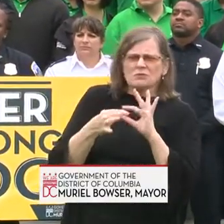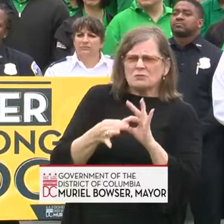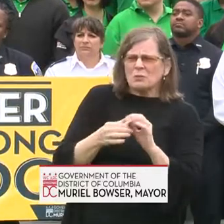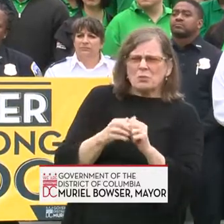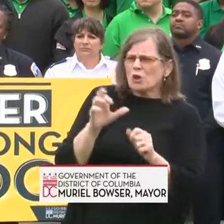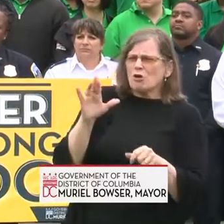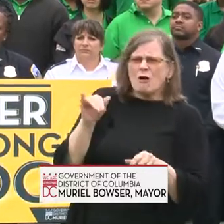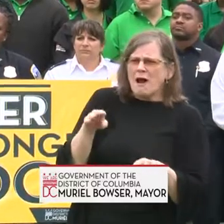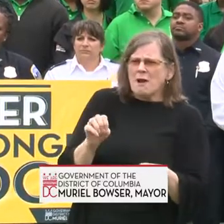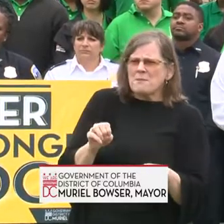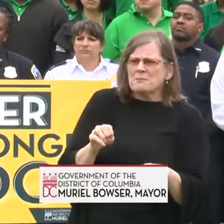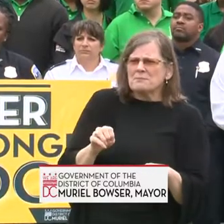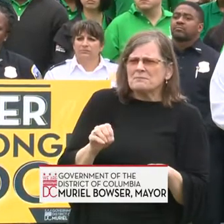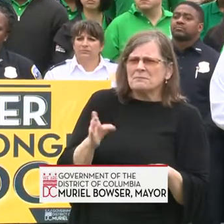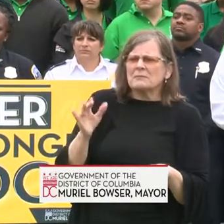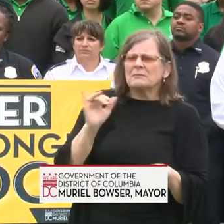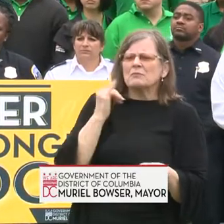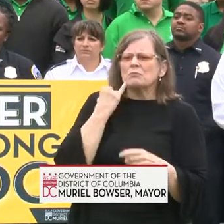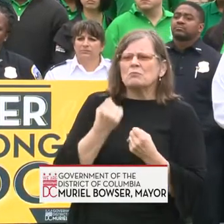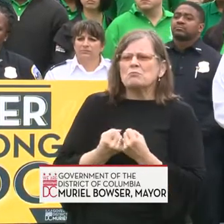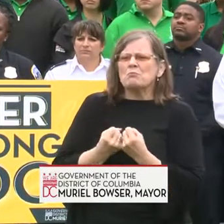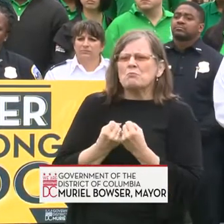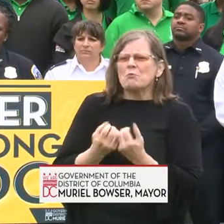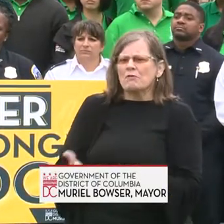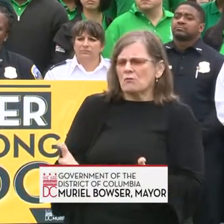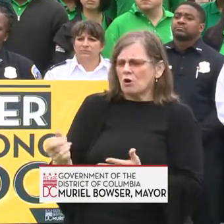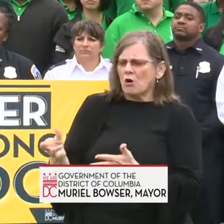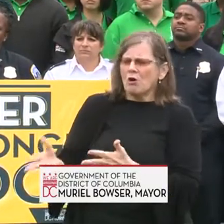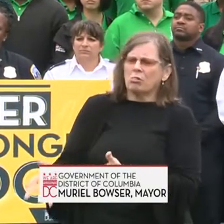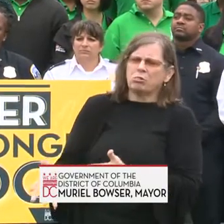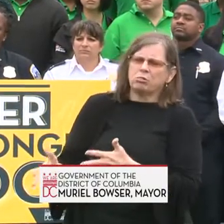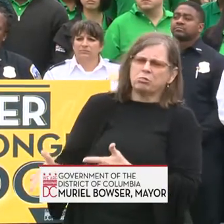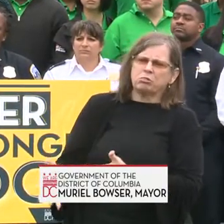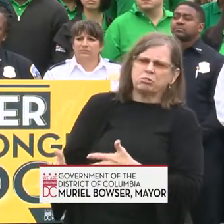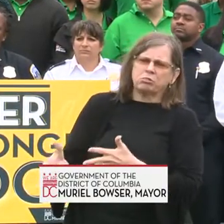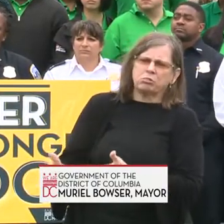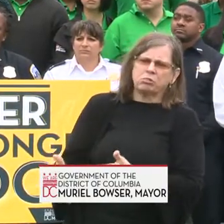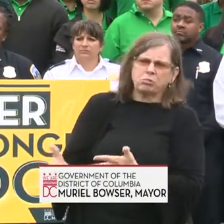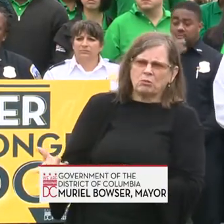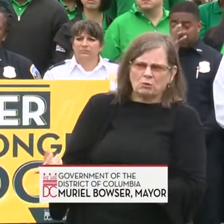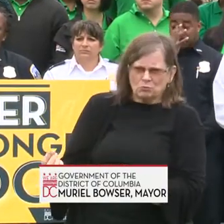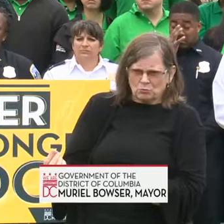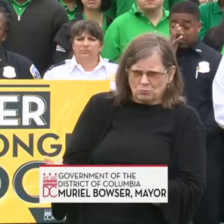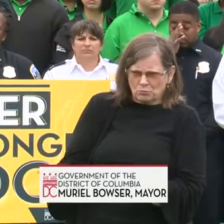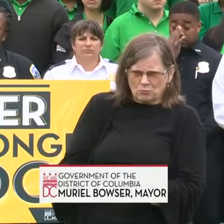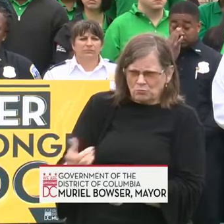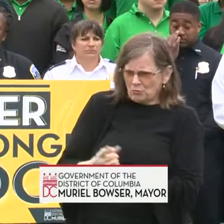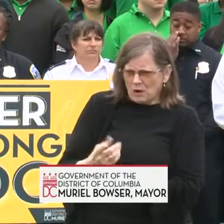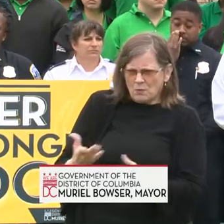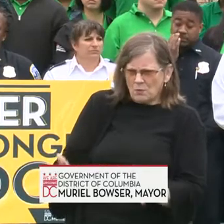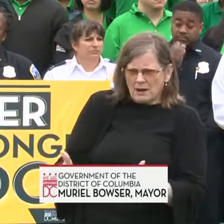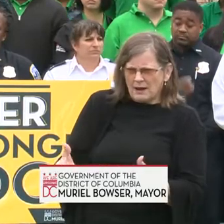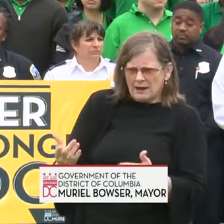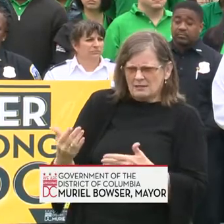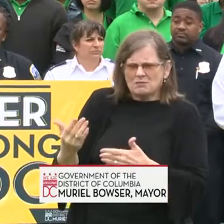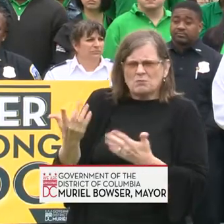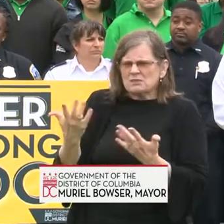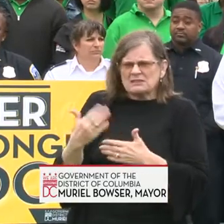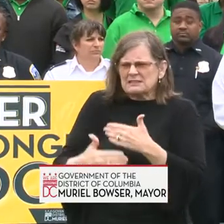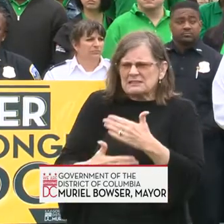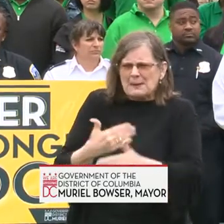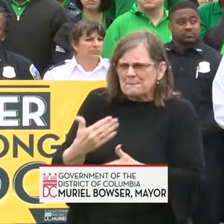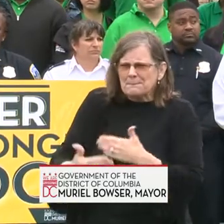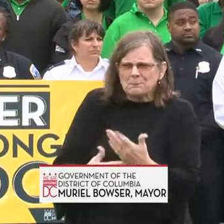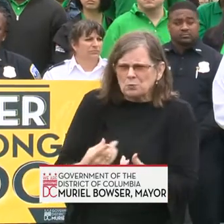that's been left in the circle for a little bit of time. What's the correct steps to take, and what should be the allotted